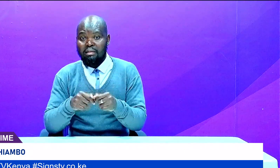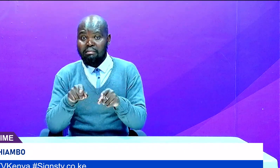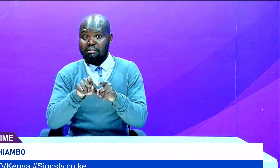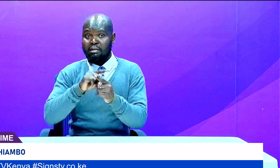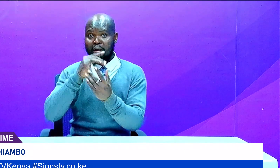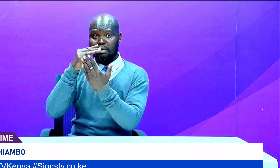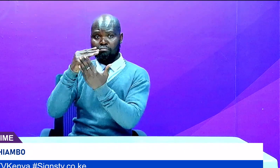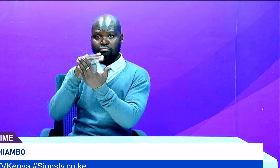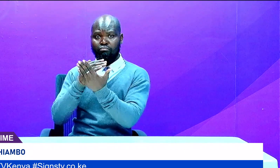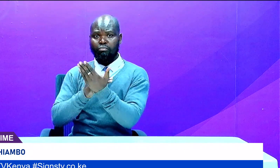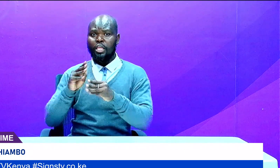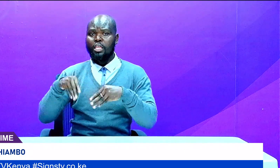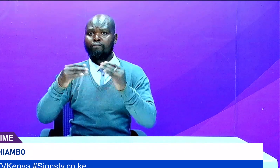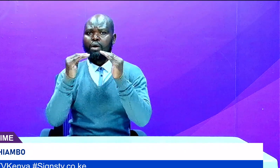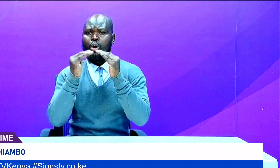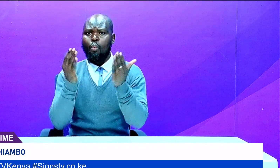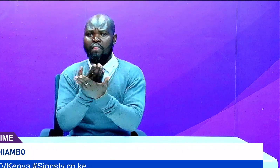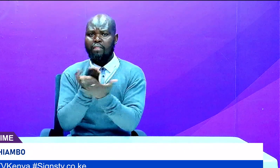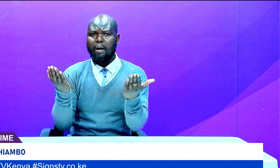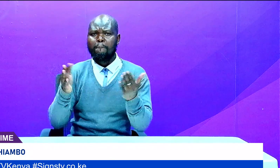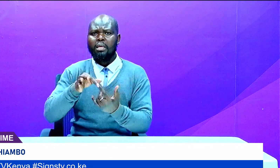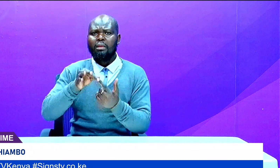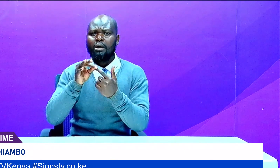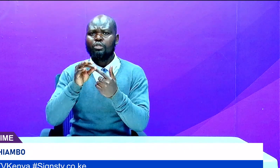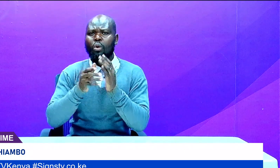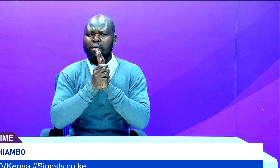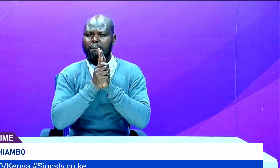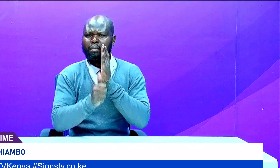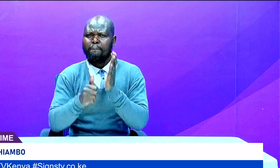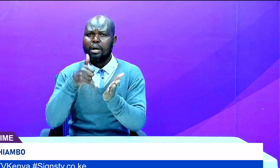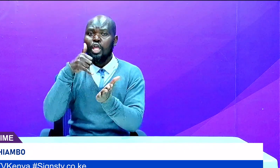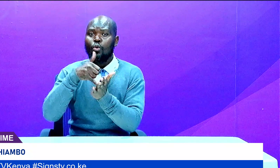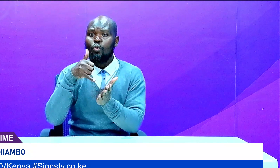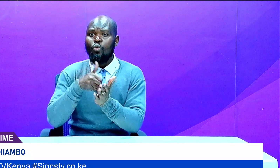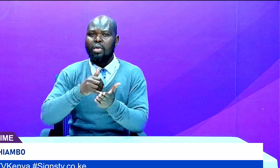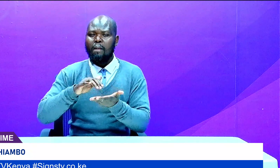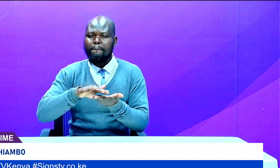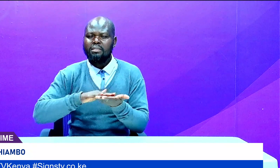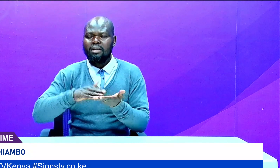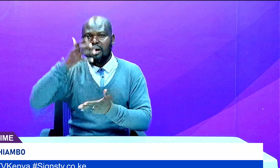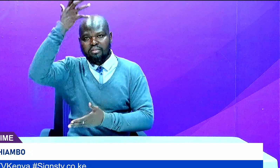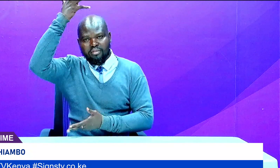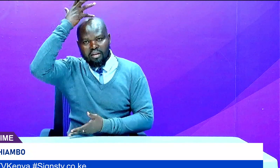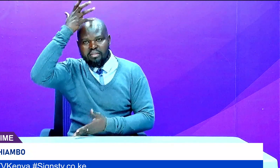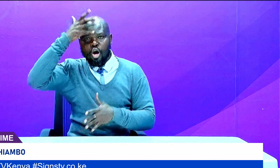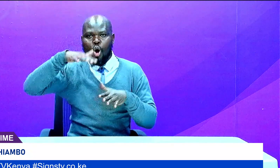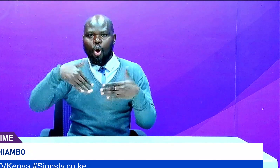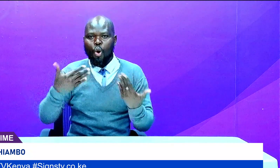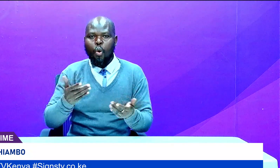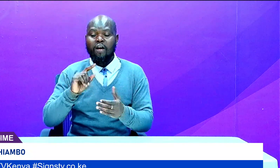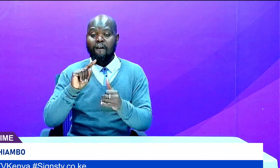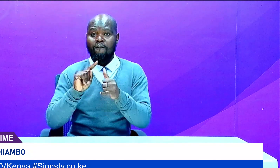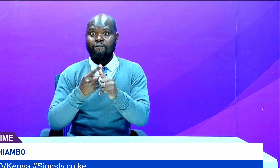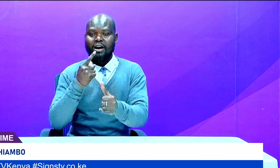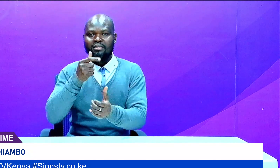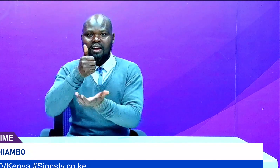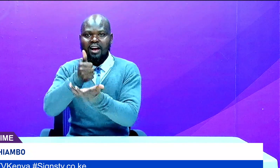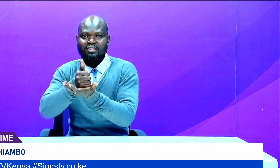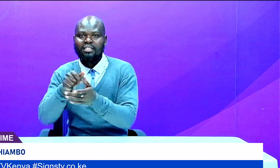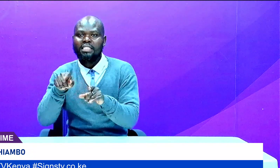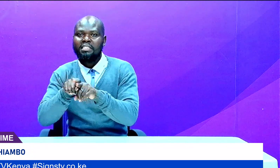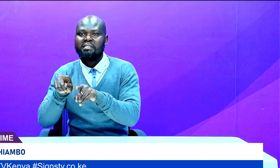essential skills including basic nursing, first aid, emotional support, and strategies for